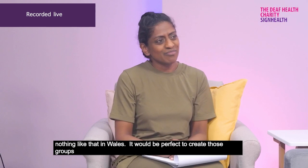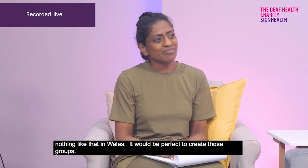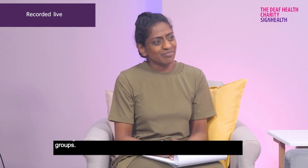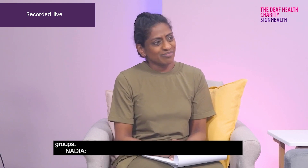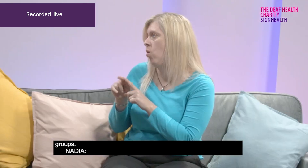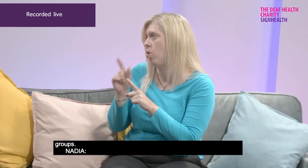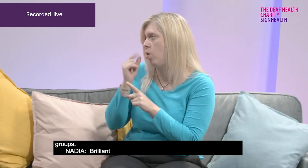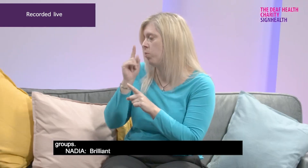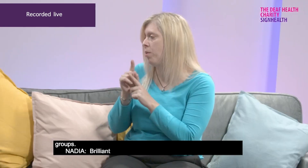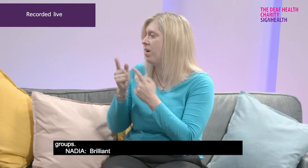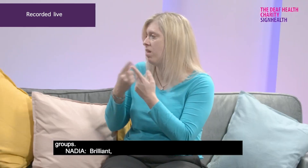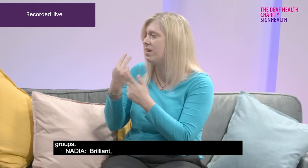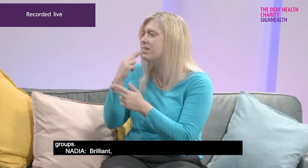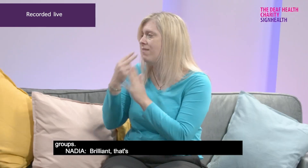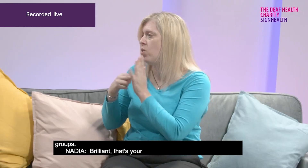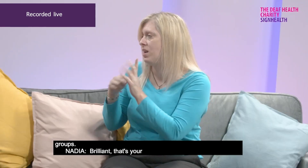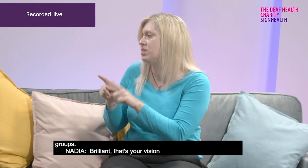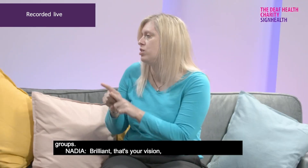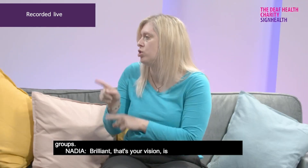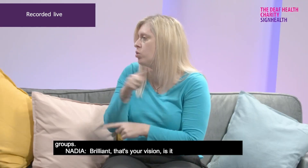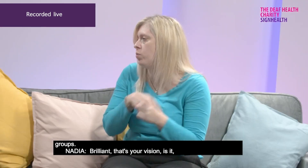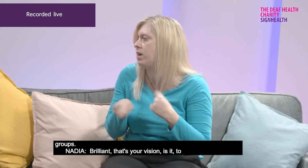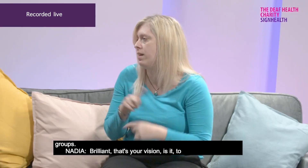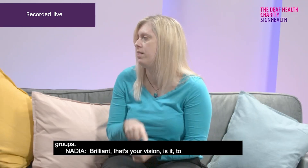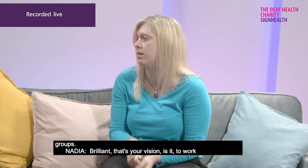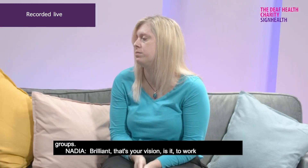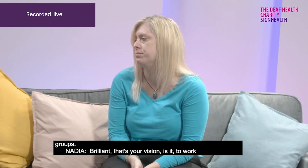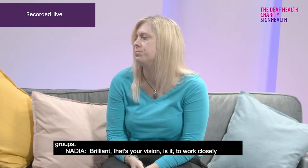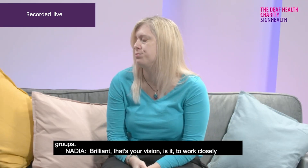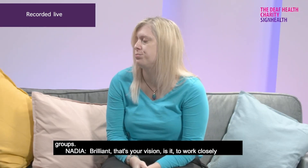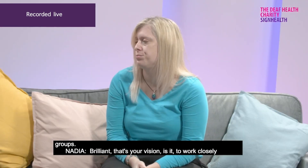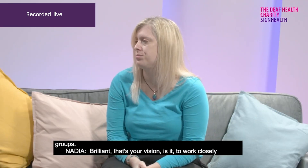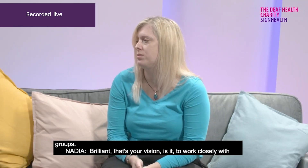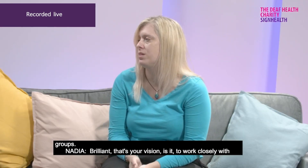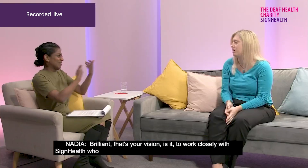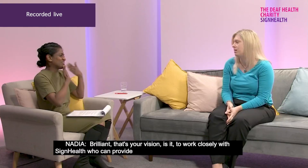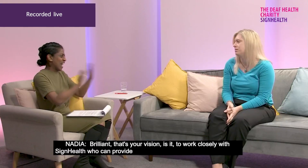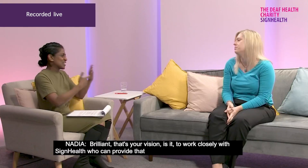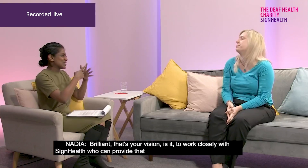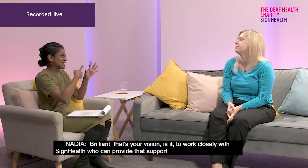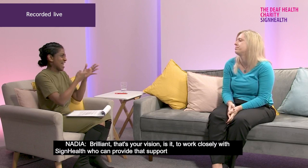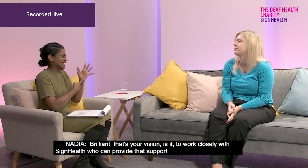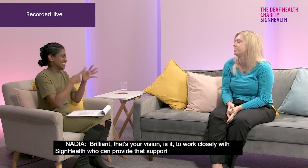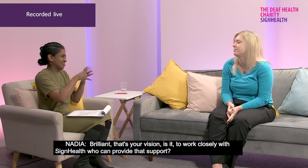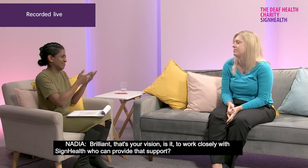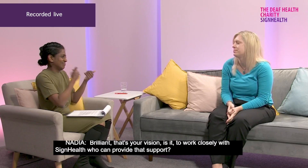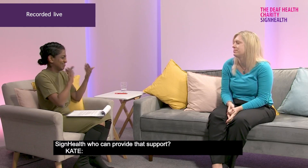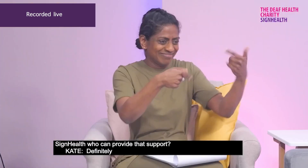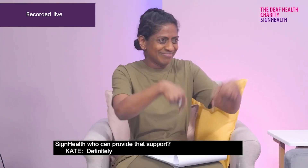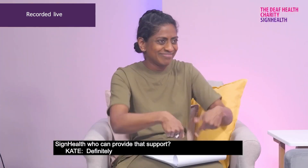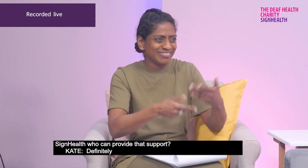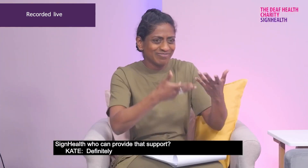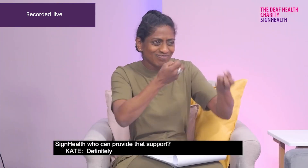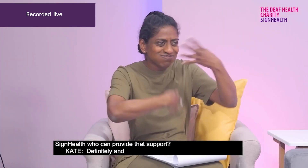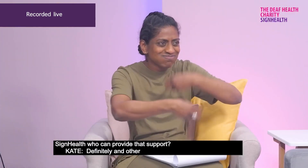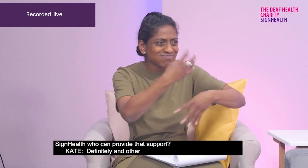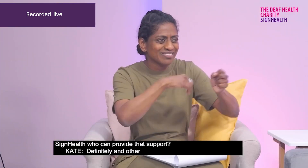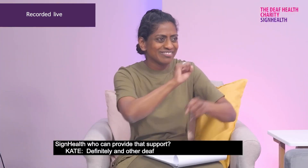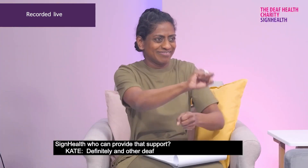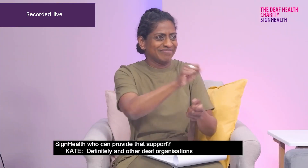Brilliant. So that's your vision, isn't it? To work closely with SignHealth, you can provide that support. Oh, definitely. And other deaf